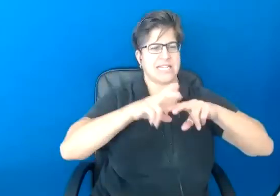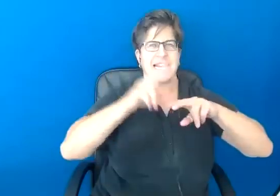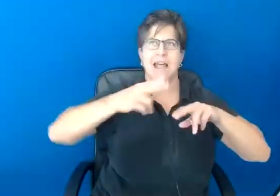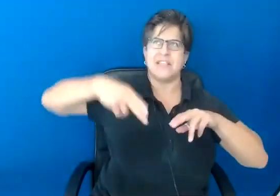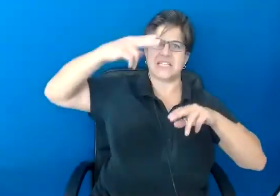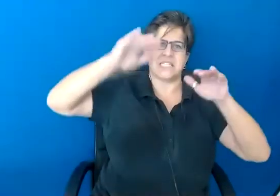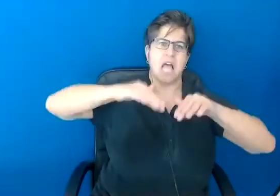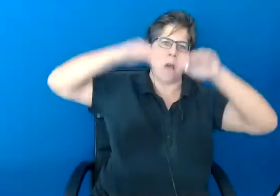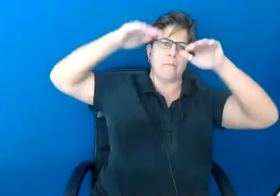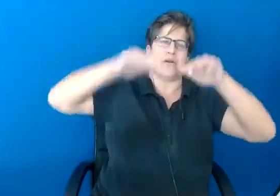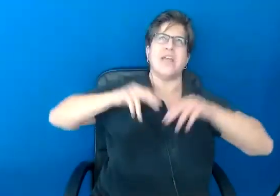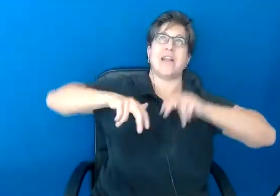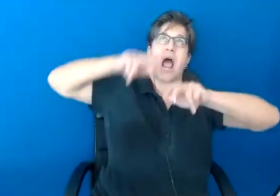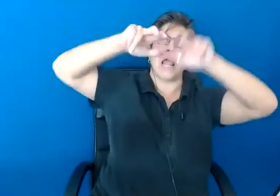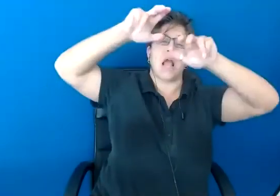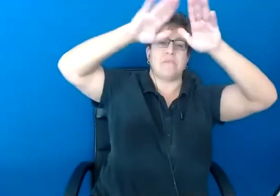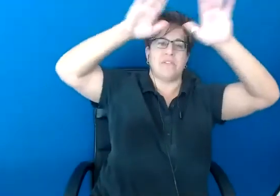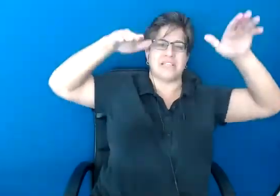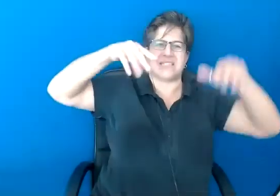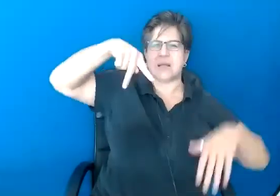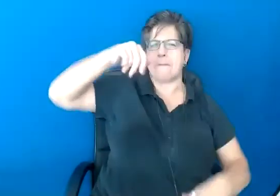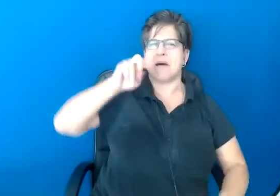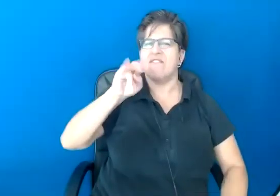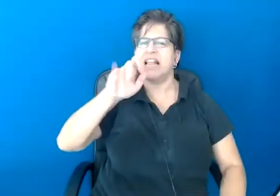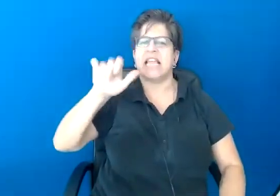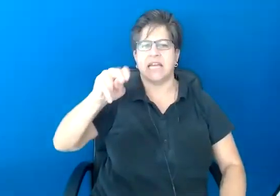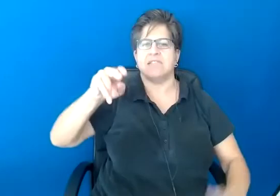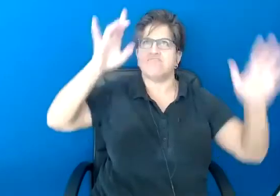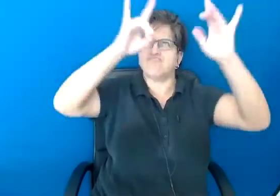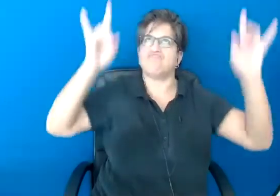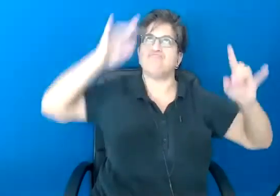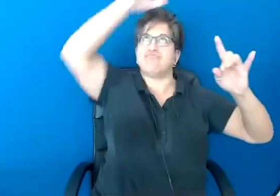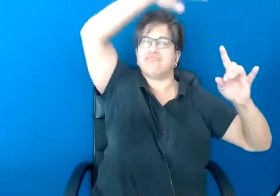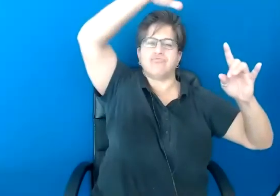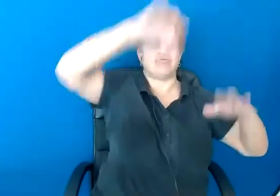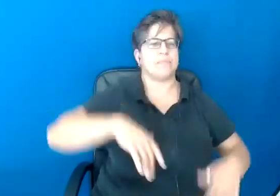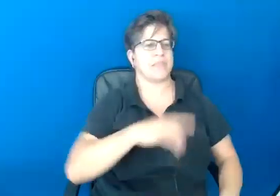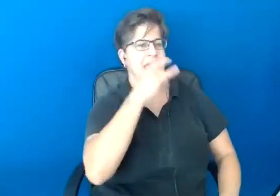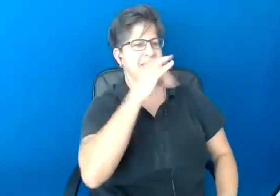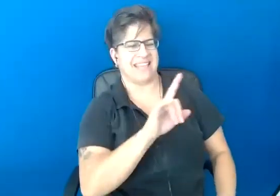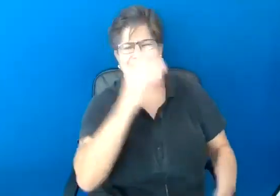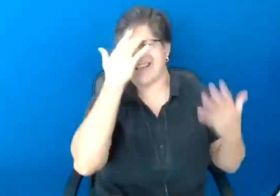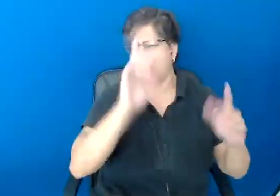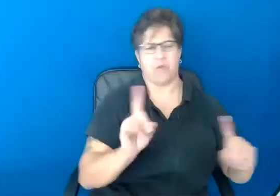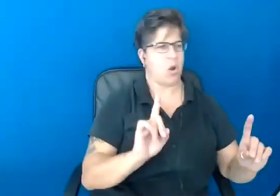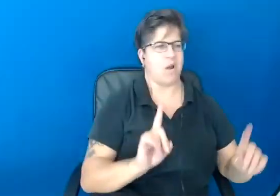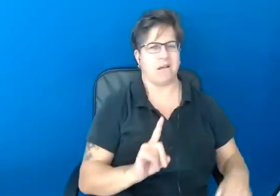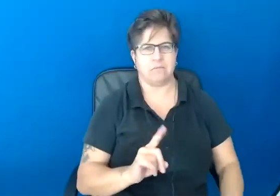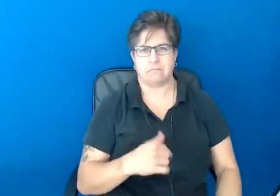don't know where they went. I was not a very good mother. I mean, but they went hiking or something. I knew they'd be okay. So my friend and I are talking, and her